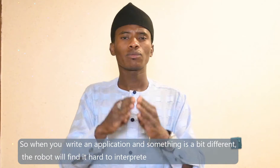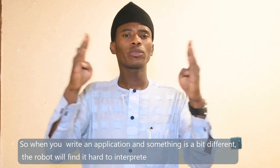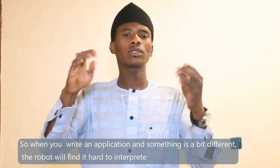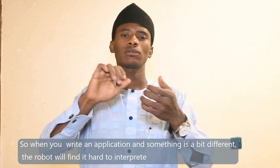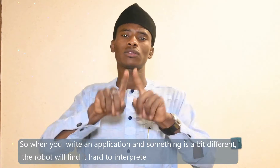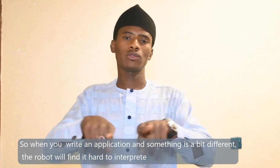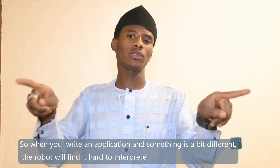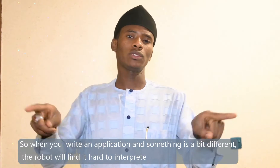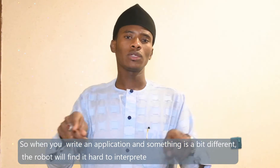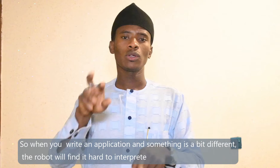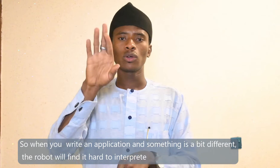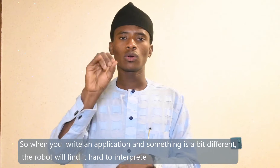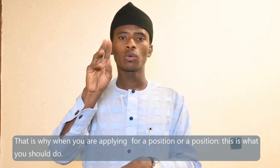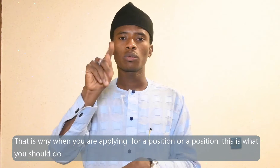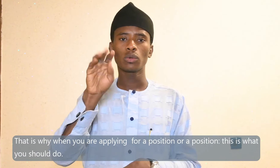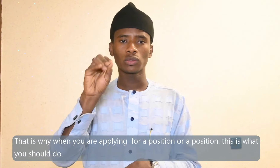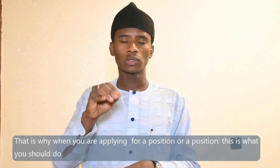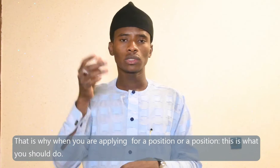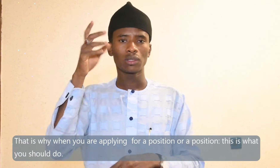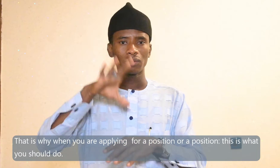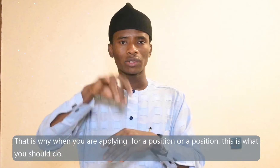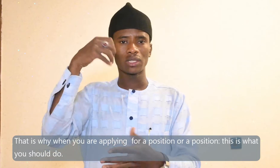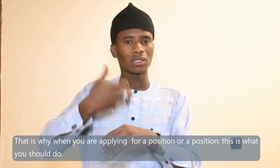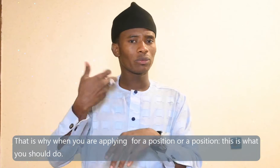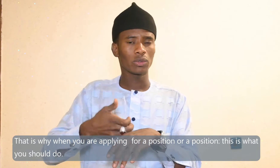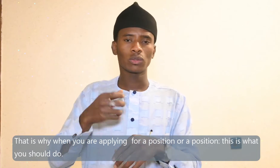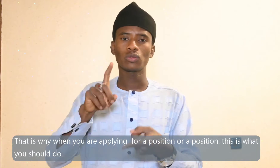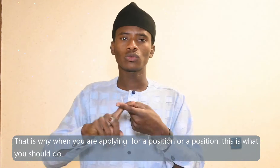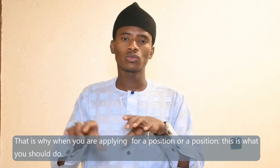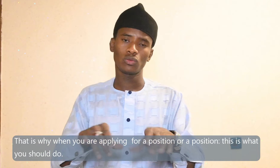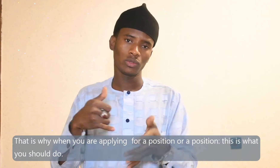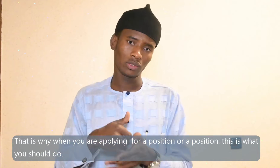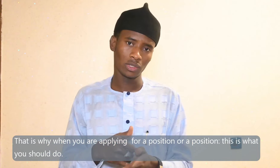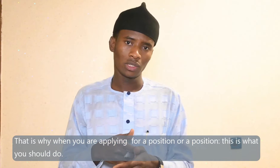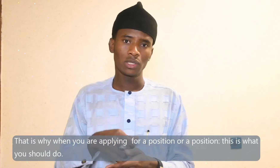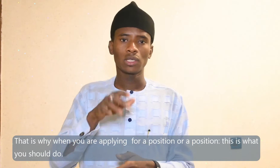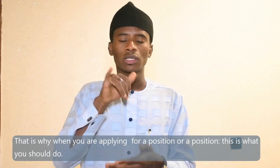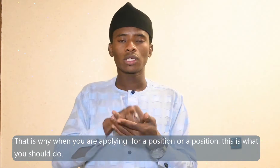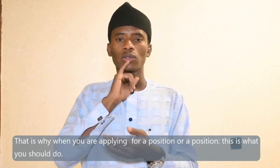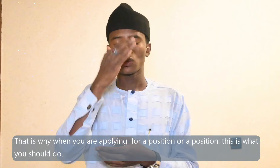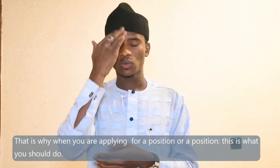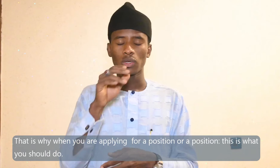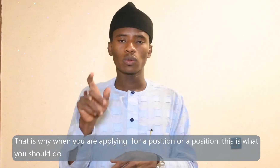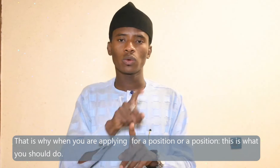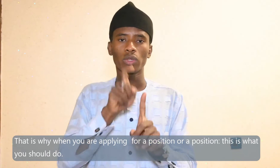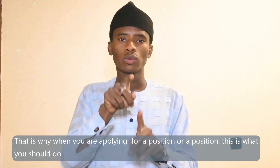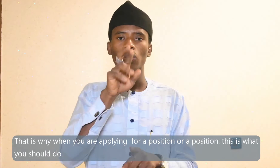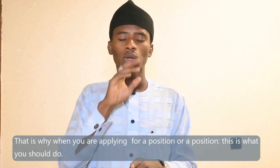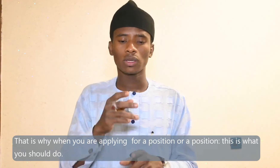hard to be able to interpret. That is why when you are applying for a position or for